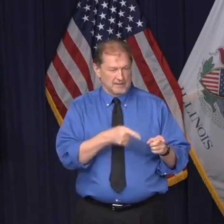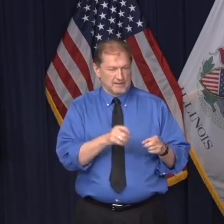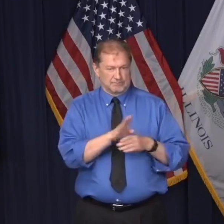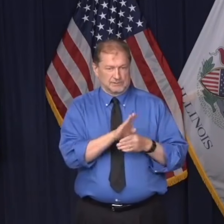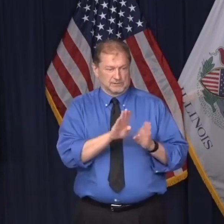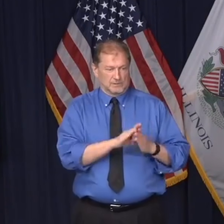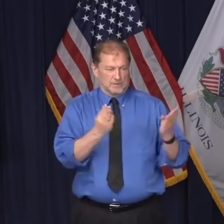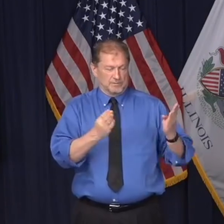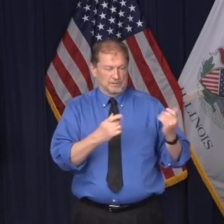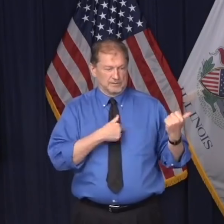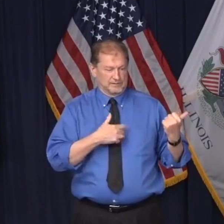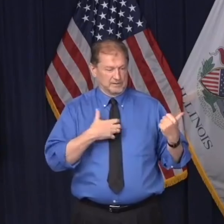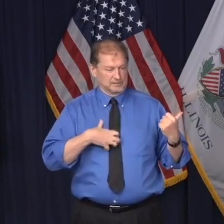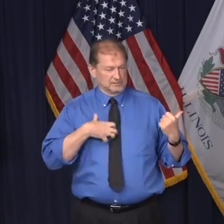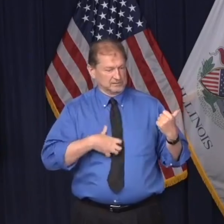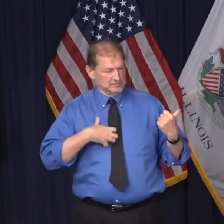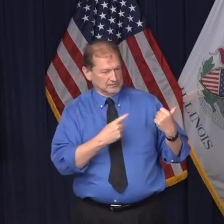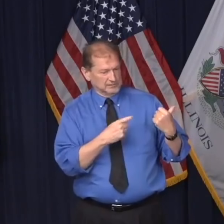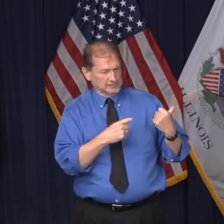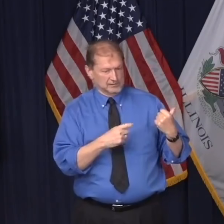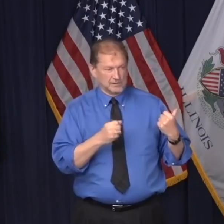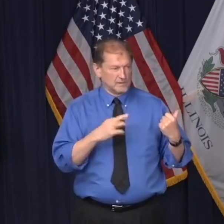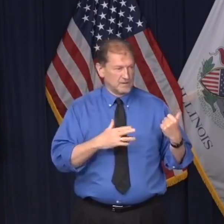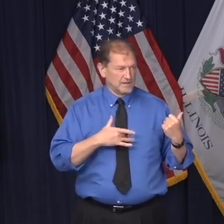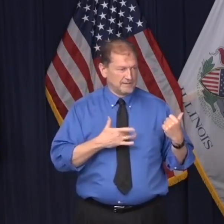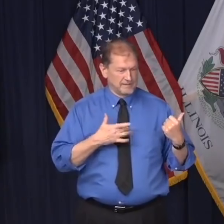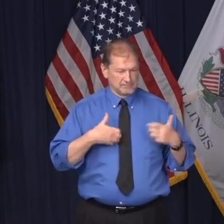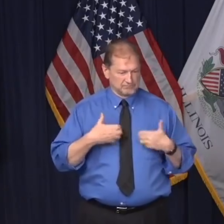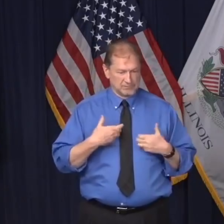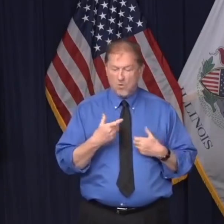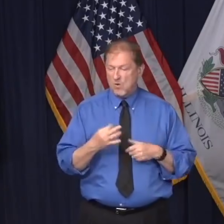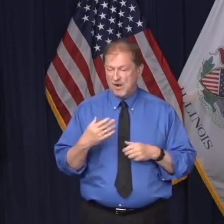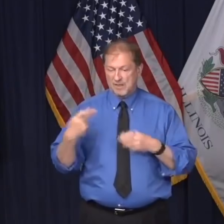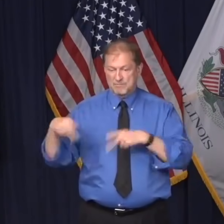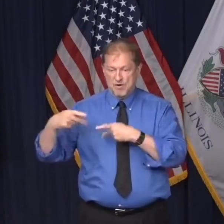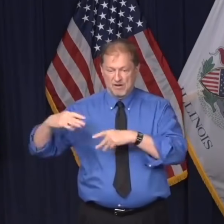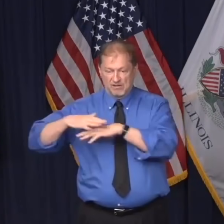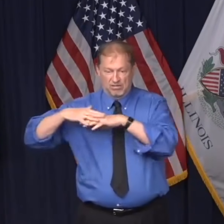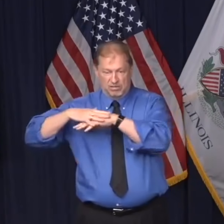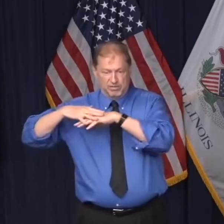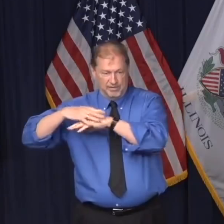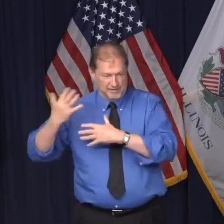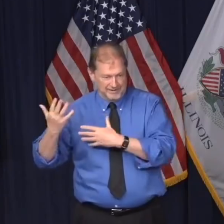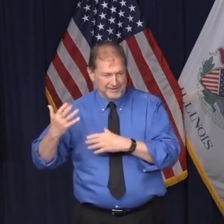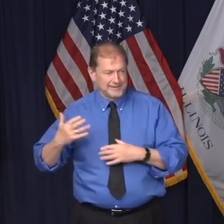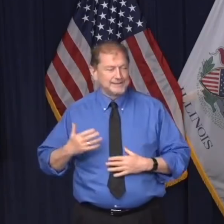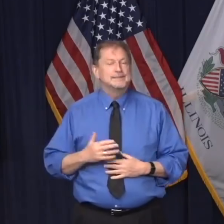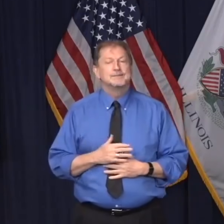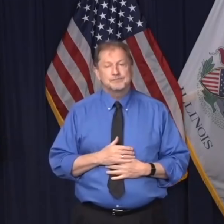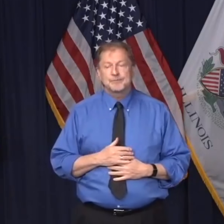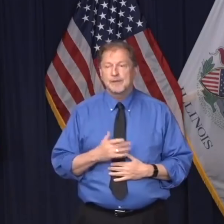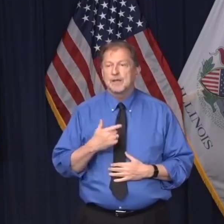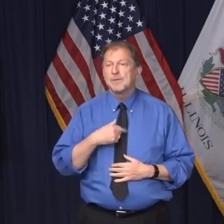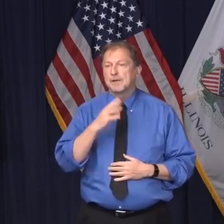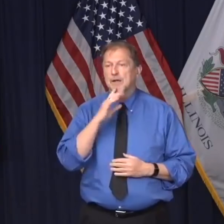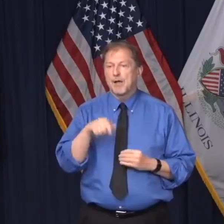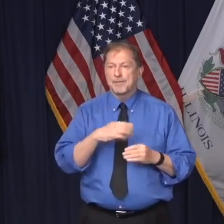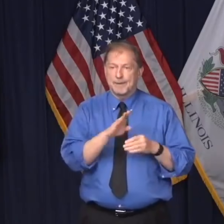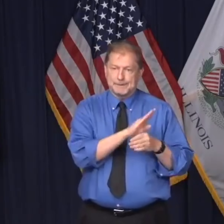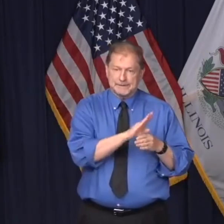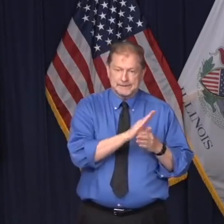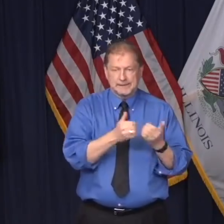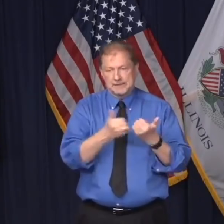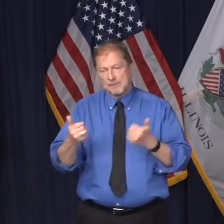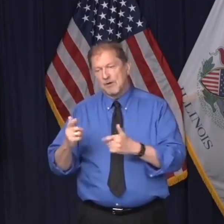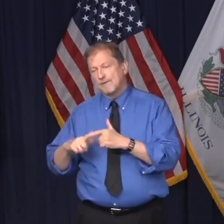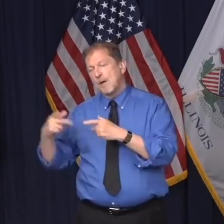opened and not abiding, and parties and the stuff that we've seen? Yeah, I want to talk about the businesses kind of separate from